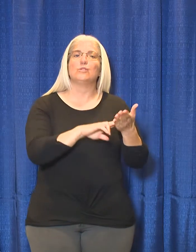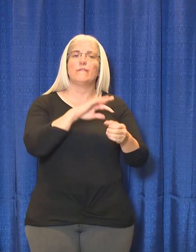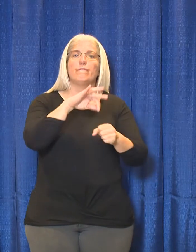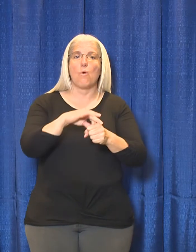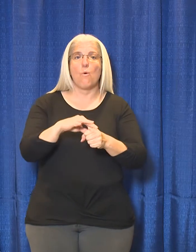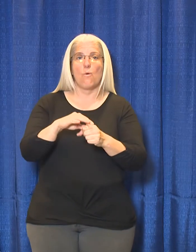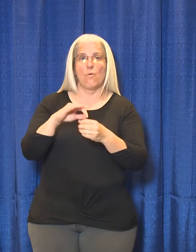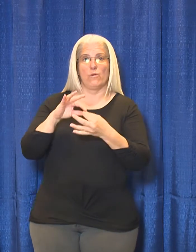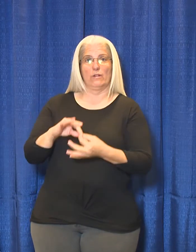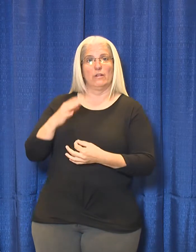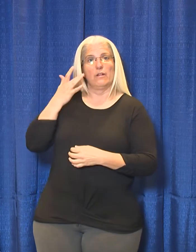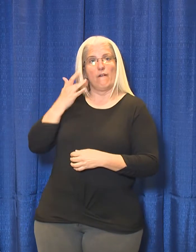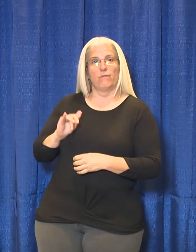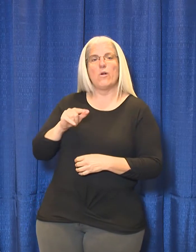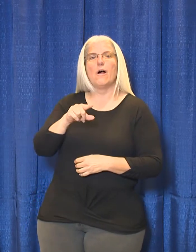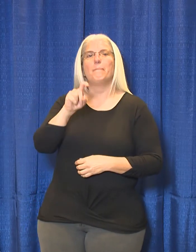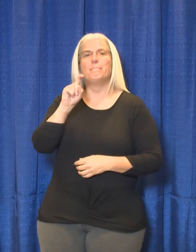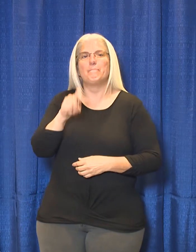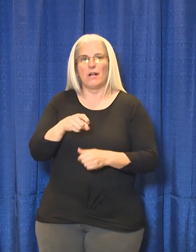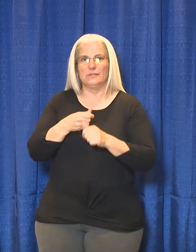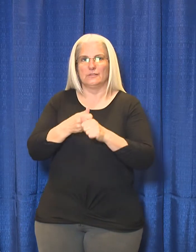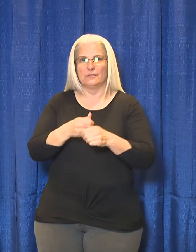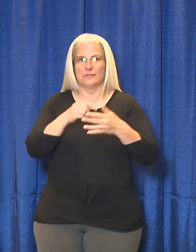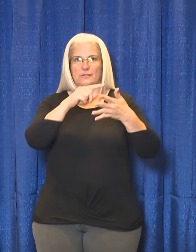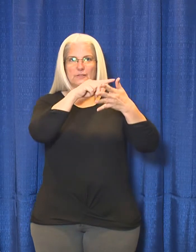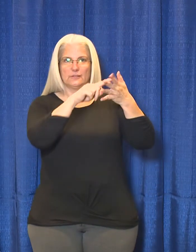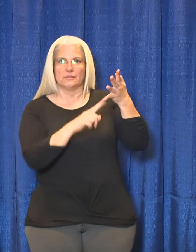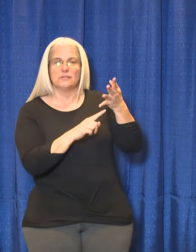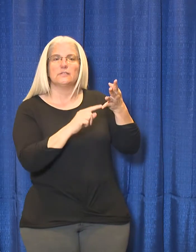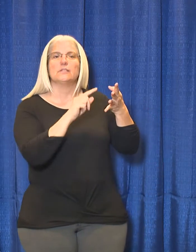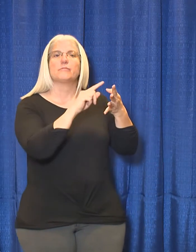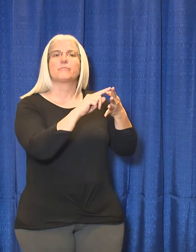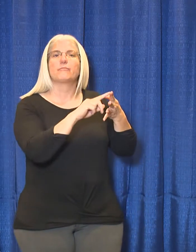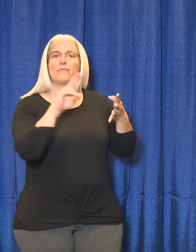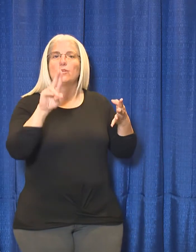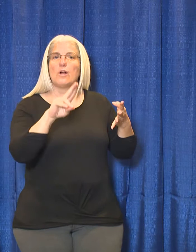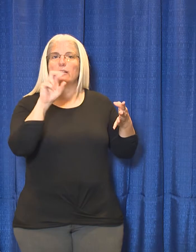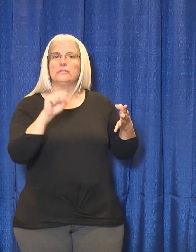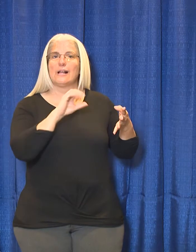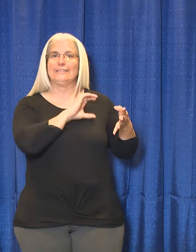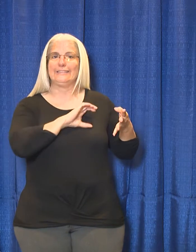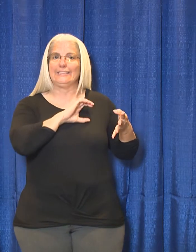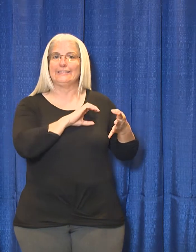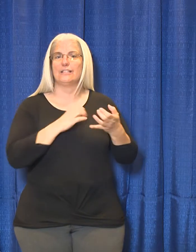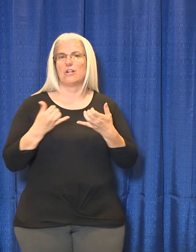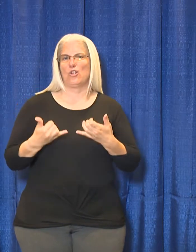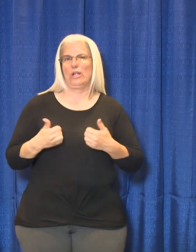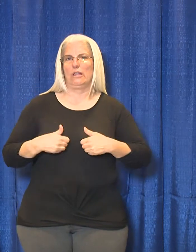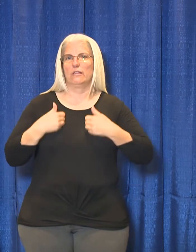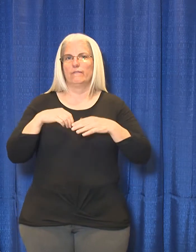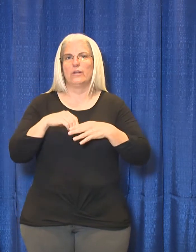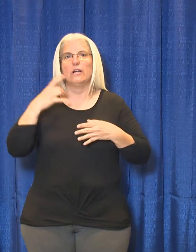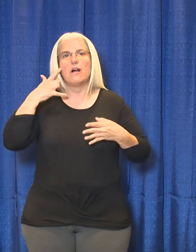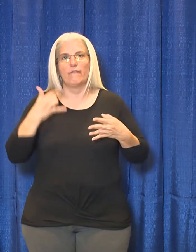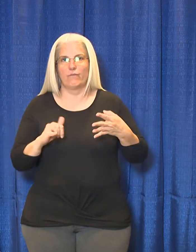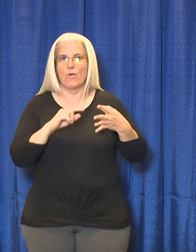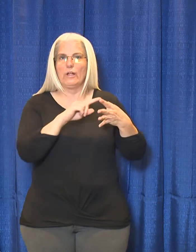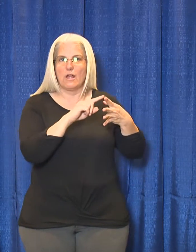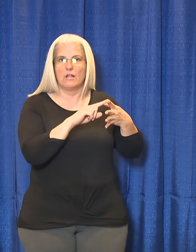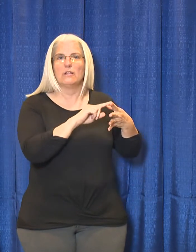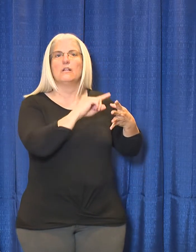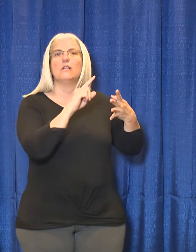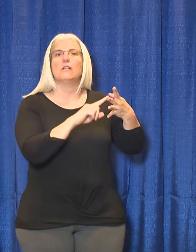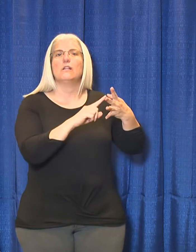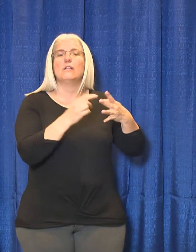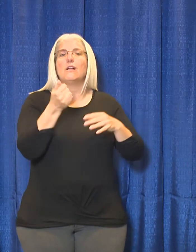To register to vote in California, you must be a United States citizen and resident of California, 18